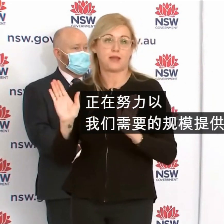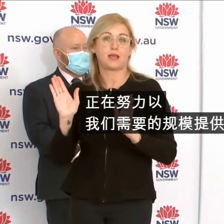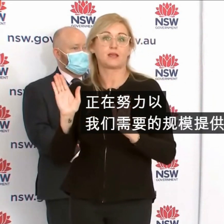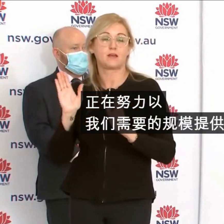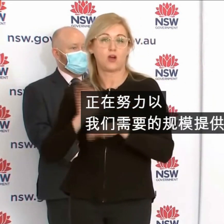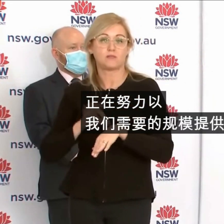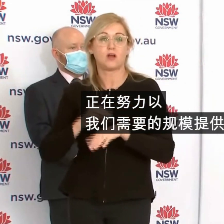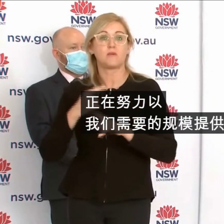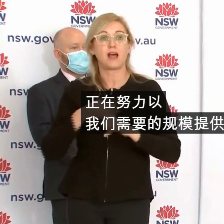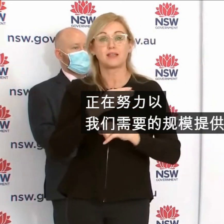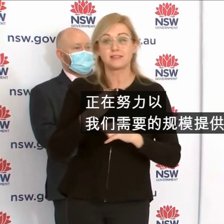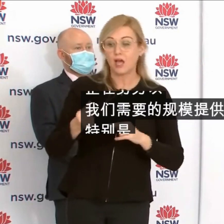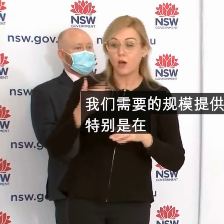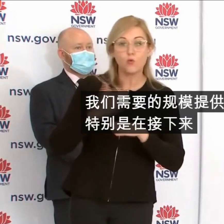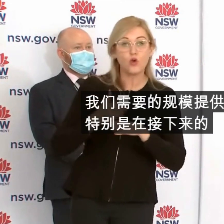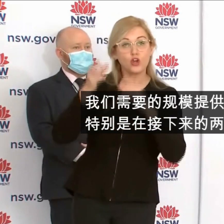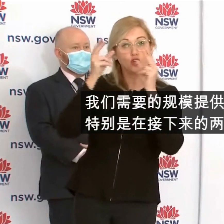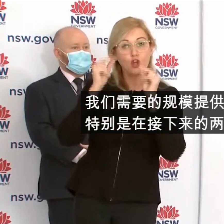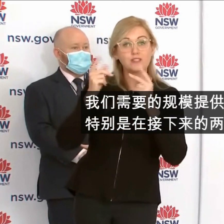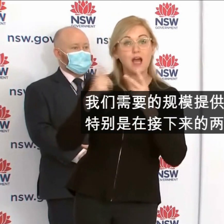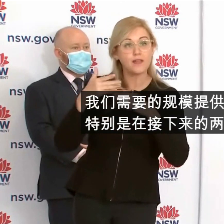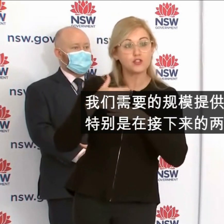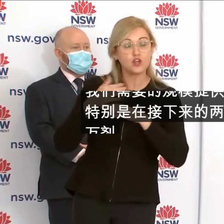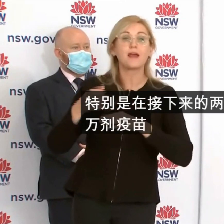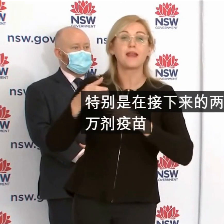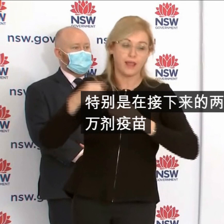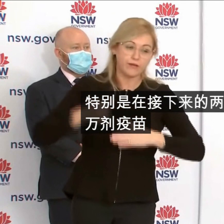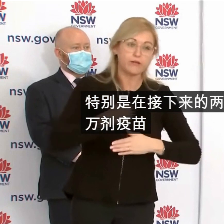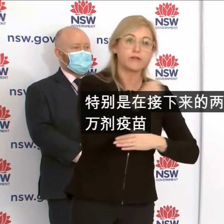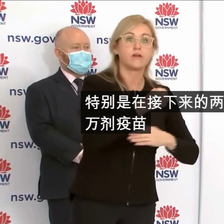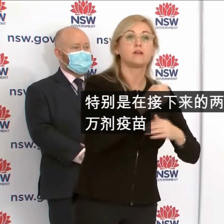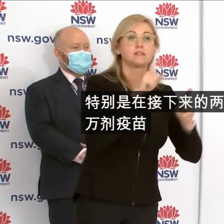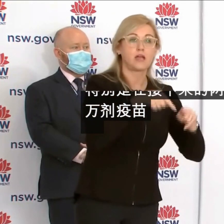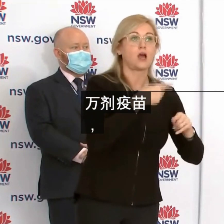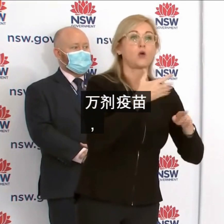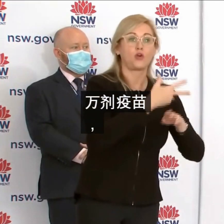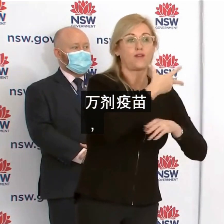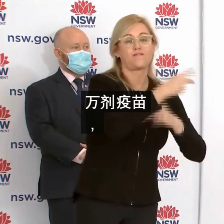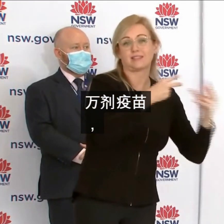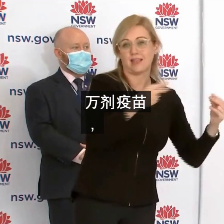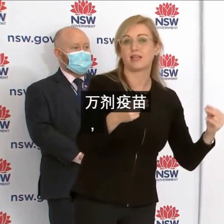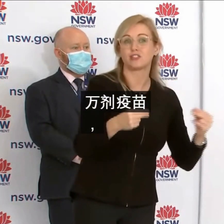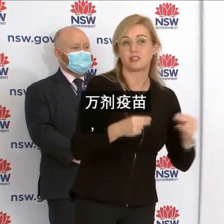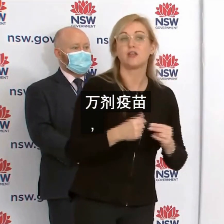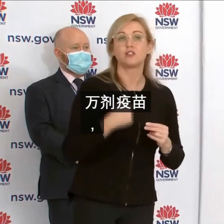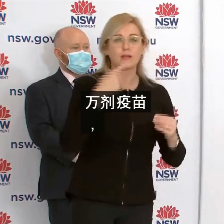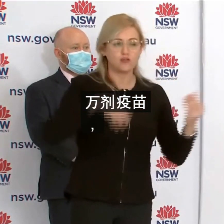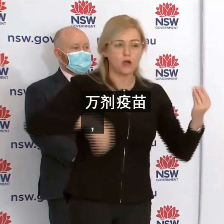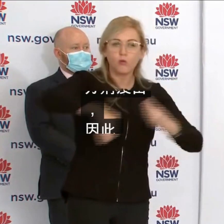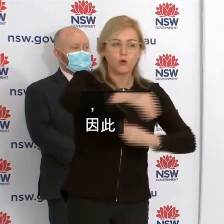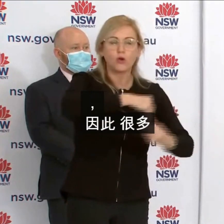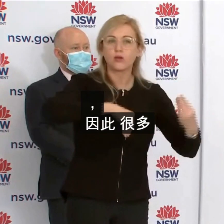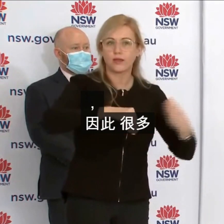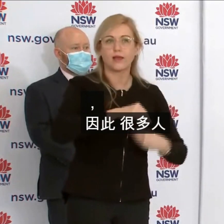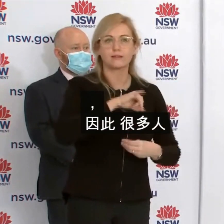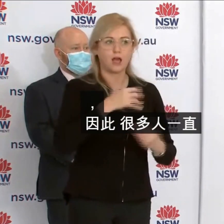vaccination at the scale that we need to, particularly to deliver those 500,000 doses in this next 2.5 weeks.